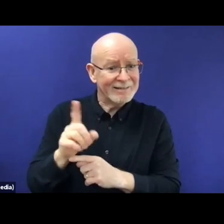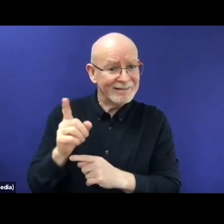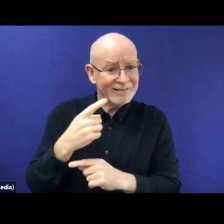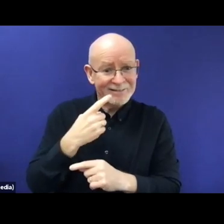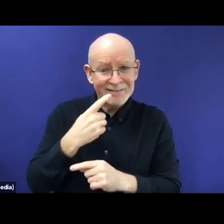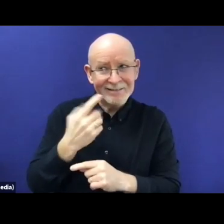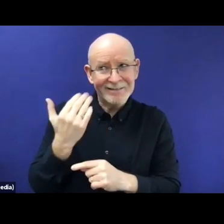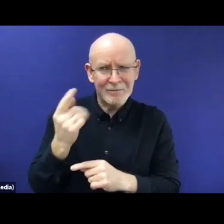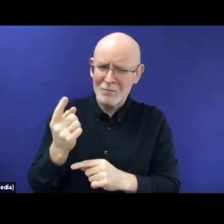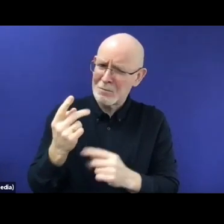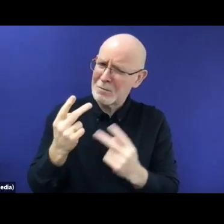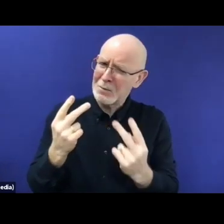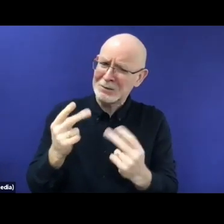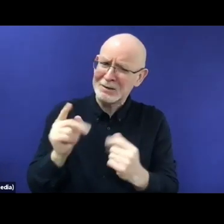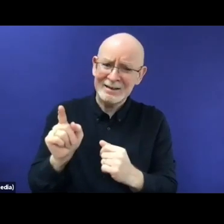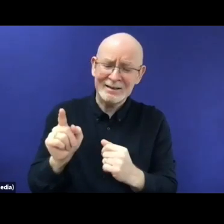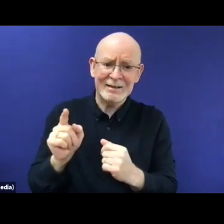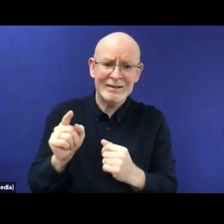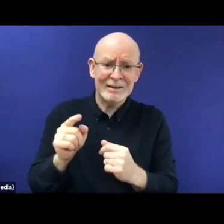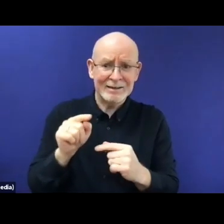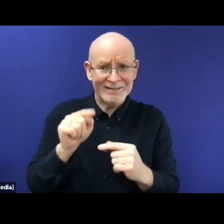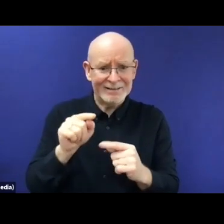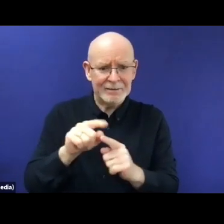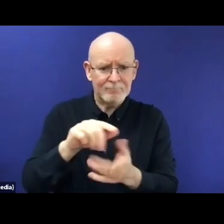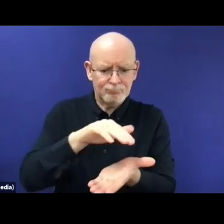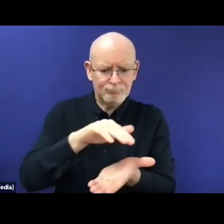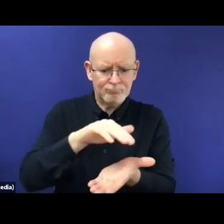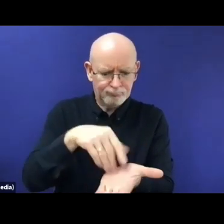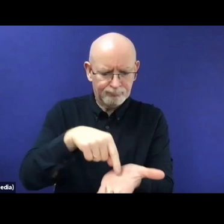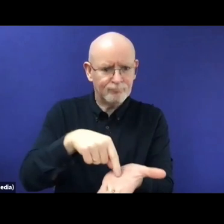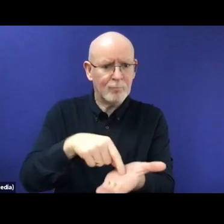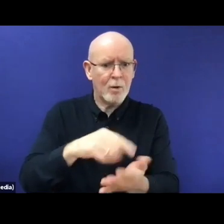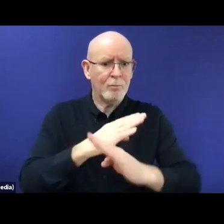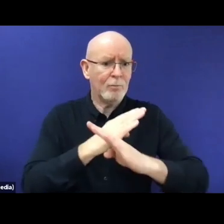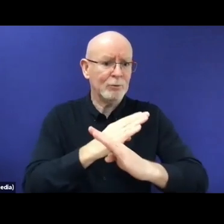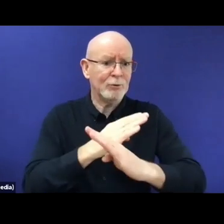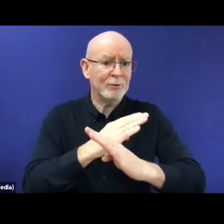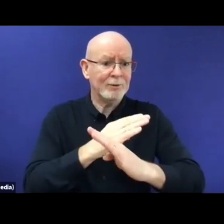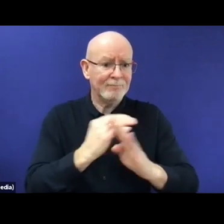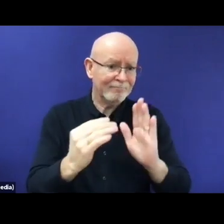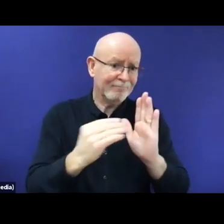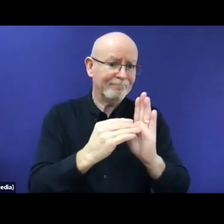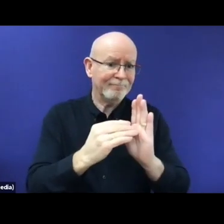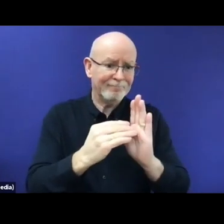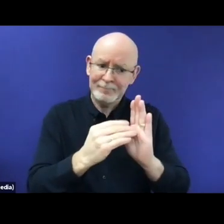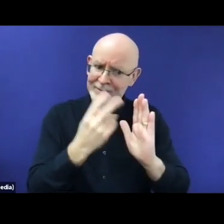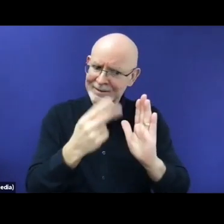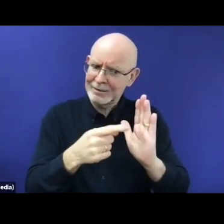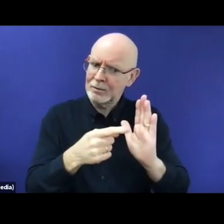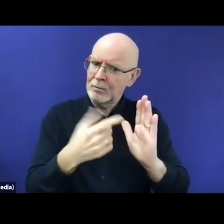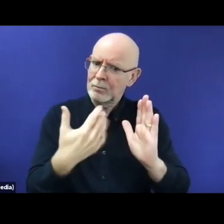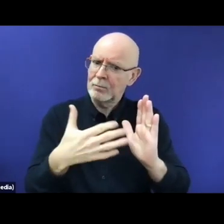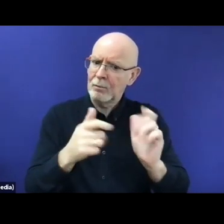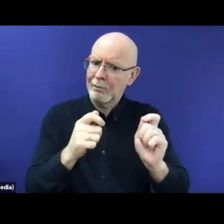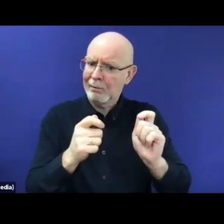threat at the moment. We've been witnessing a tendency to depart from multilateralism and the conception of